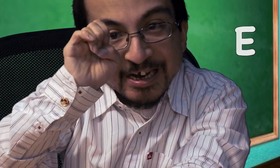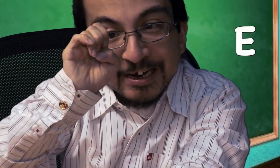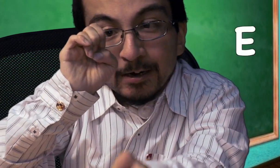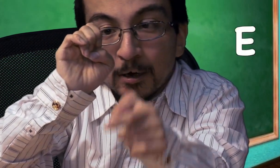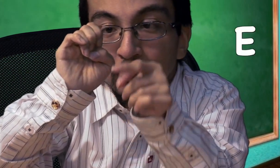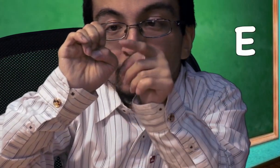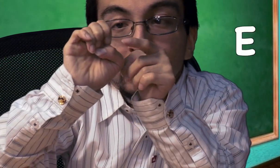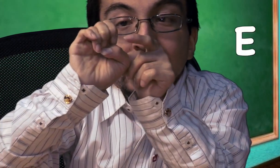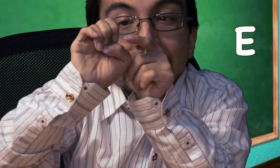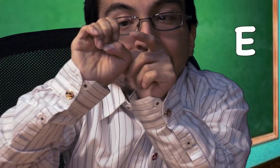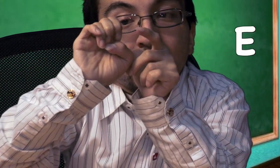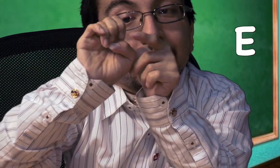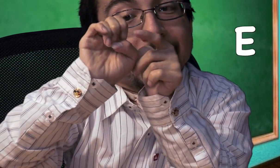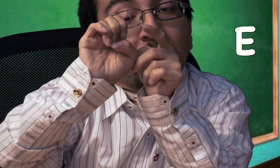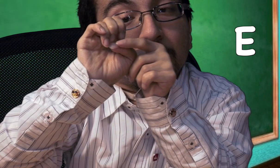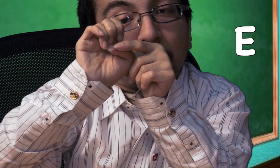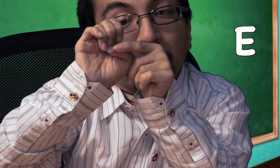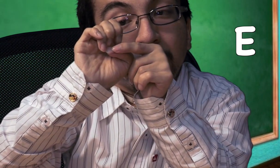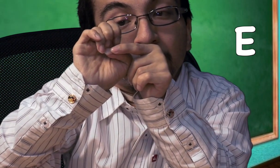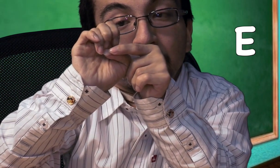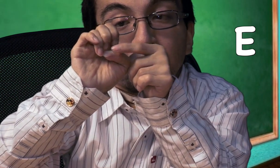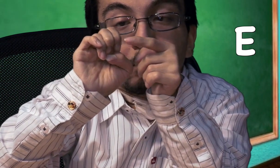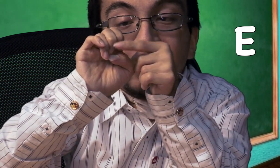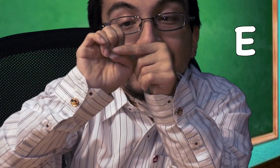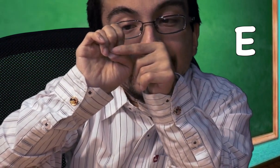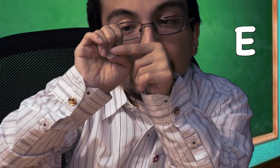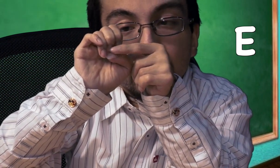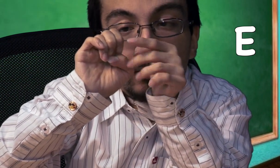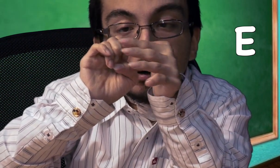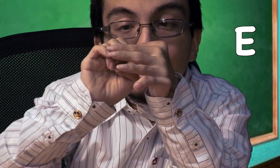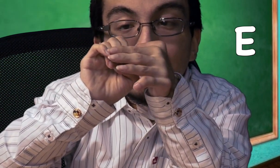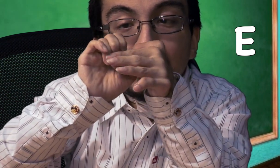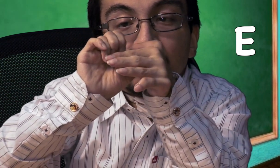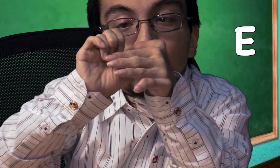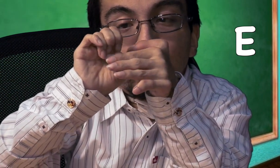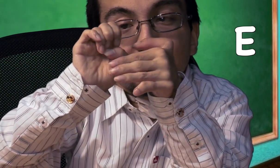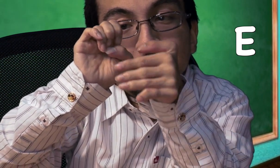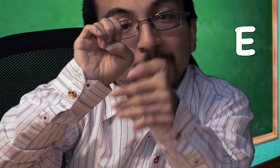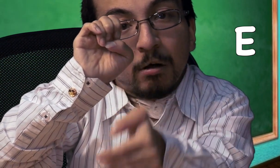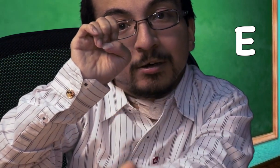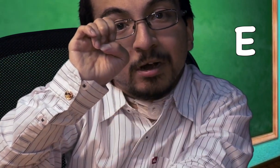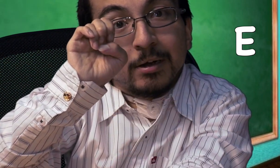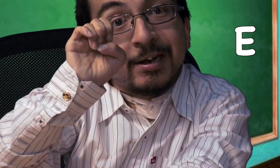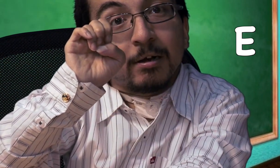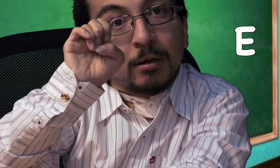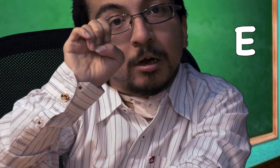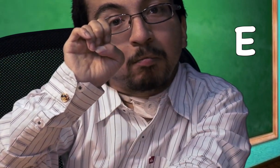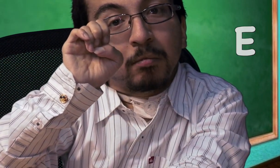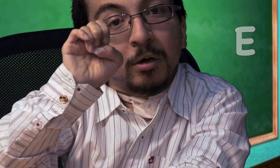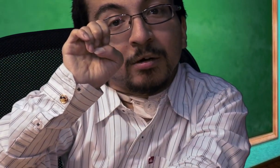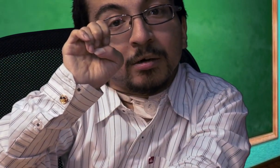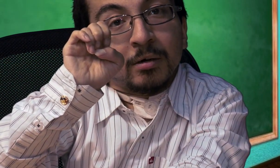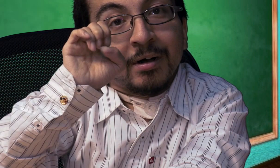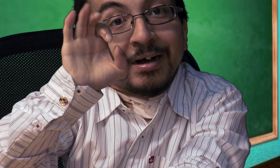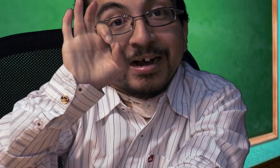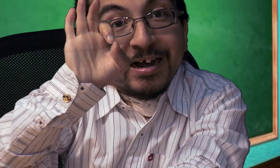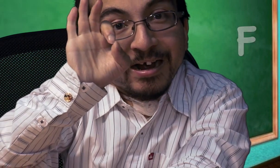E is the thumb in and the 4 fingers are touching the thumb.